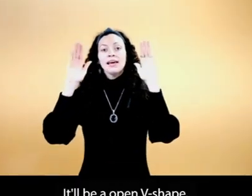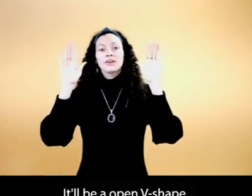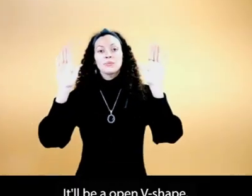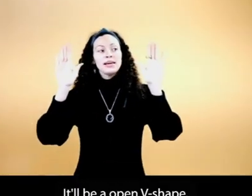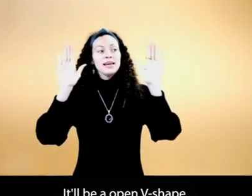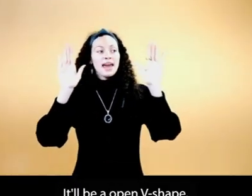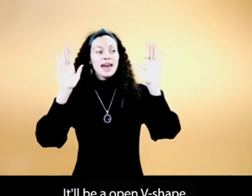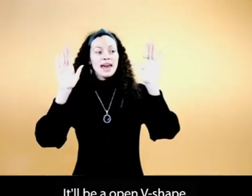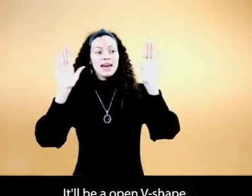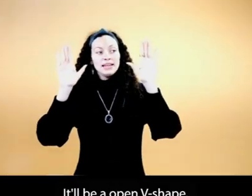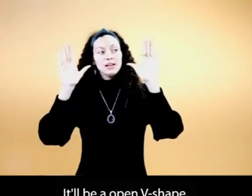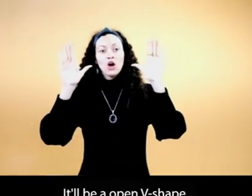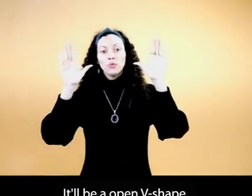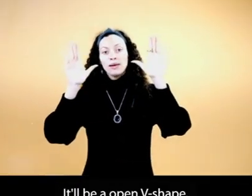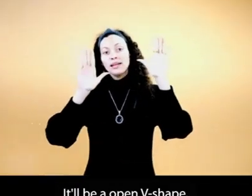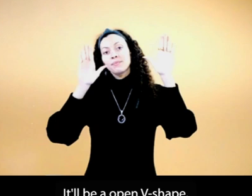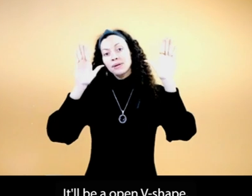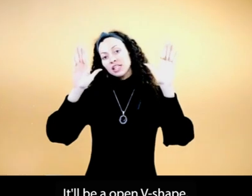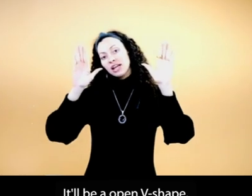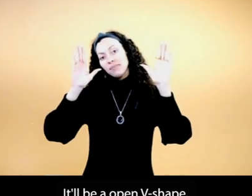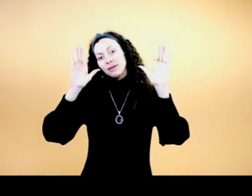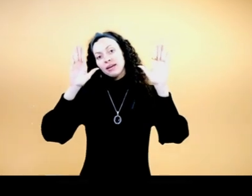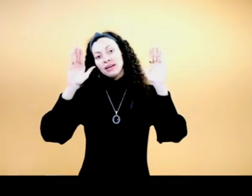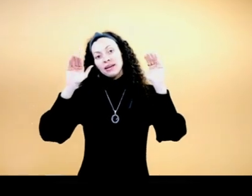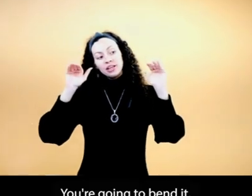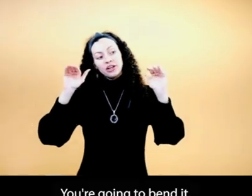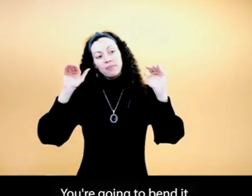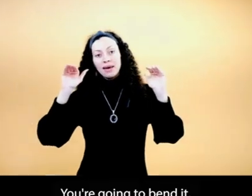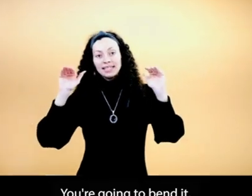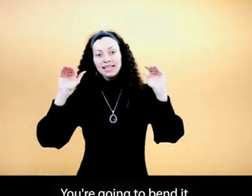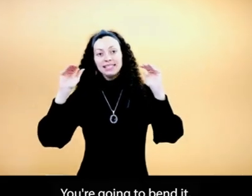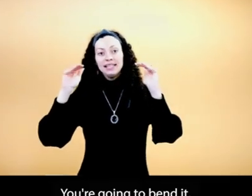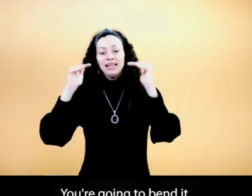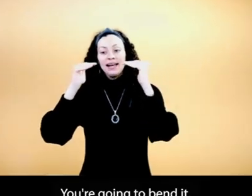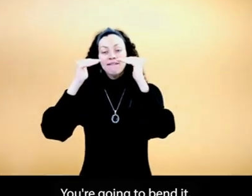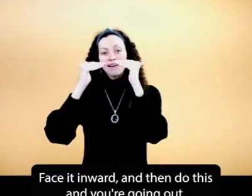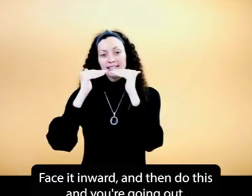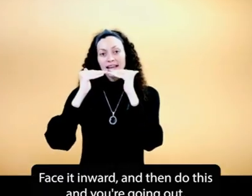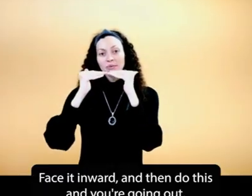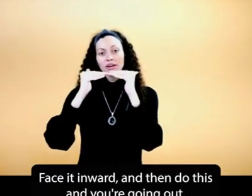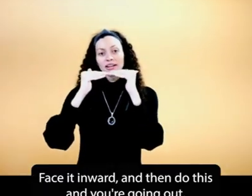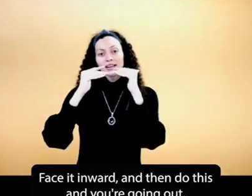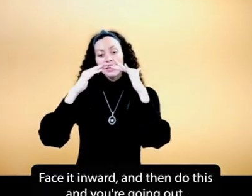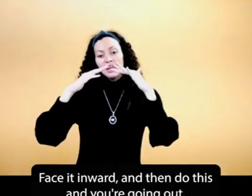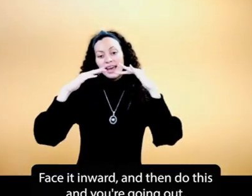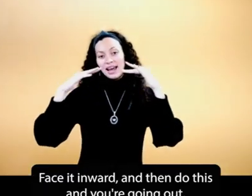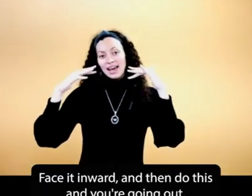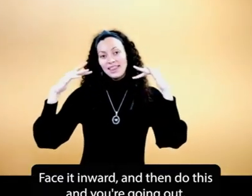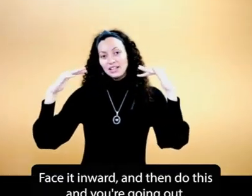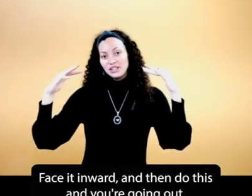It'll be a open B shape. You're going to bend it, face it inward, and then do this